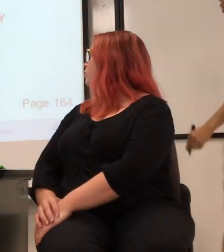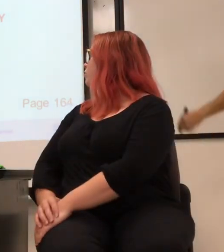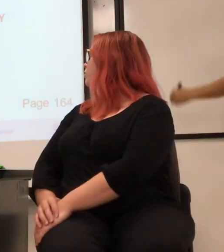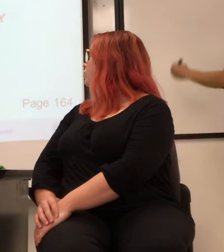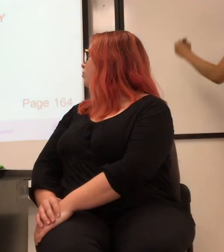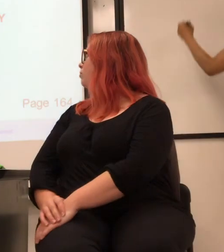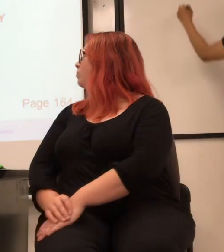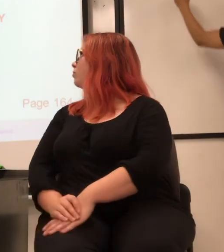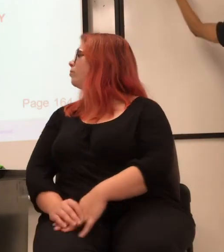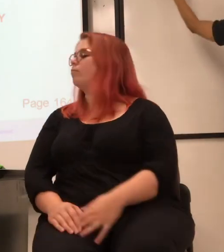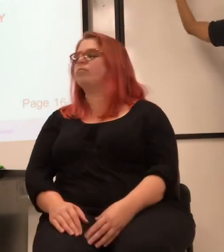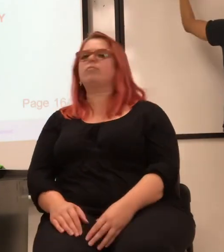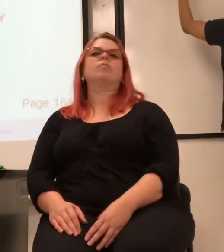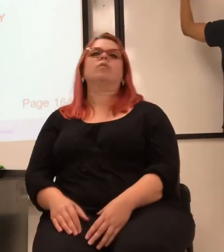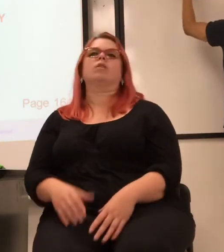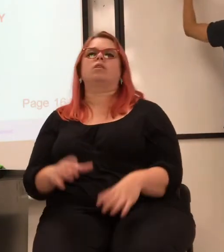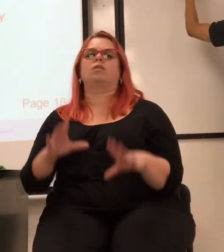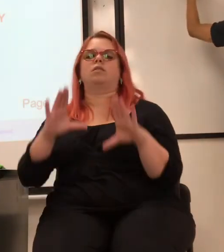Cardia.